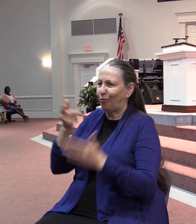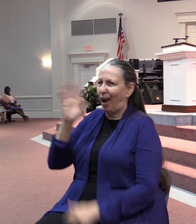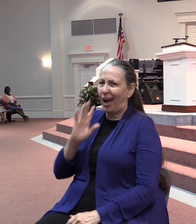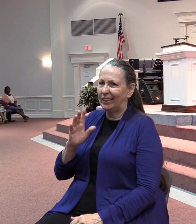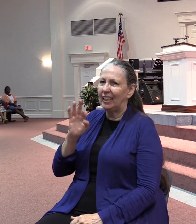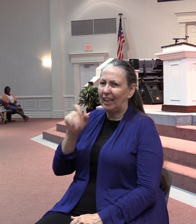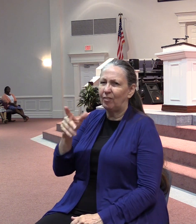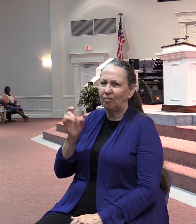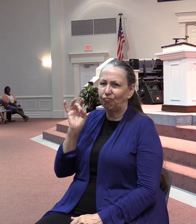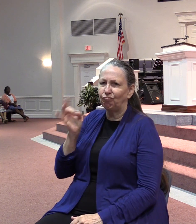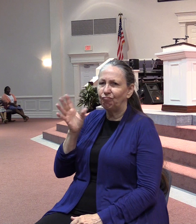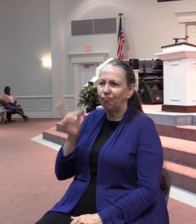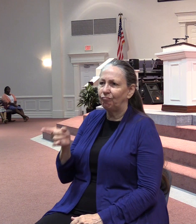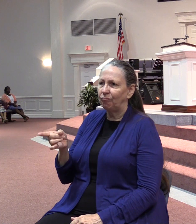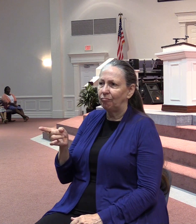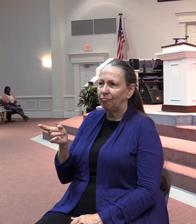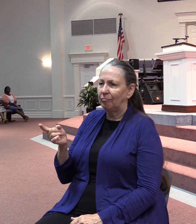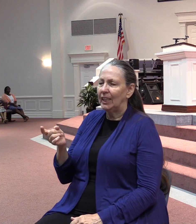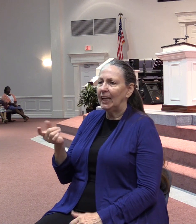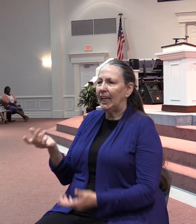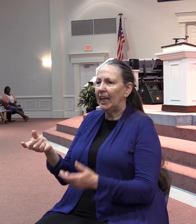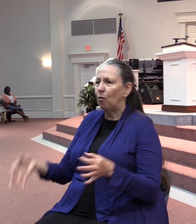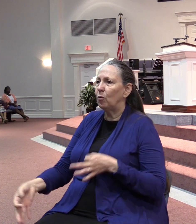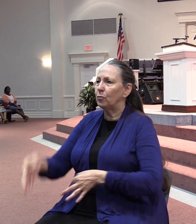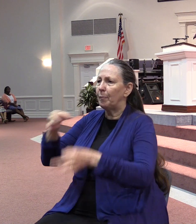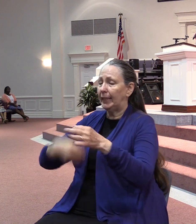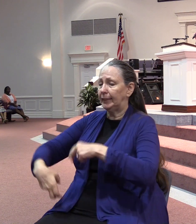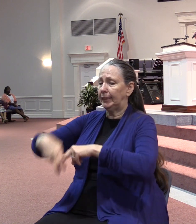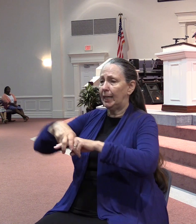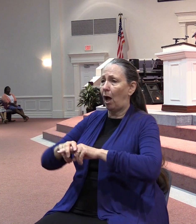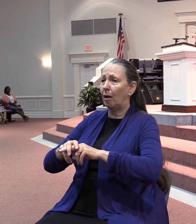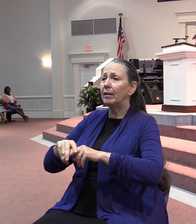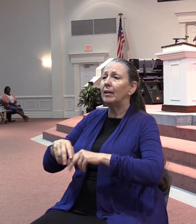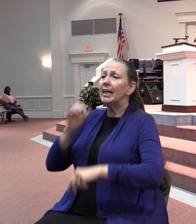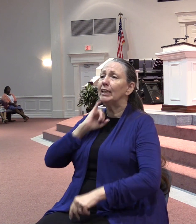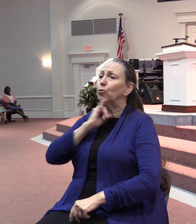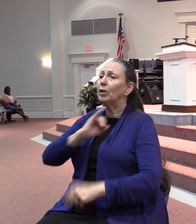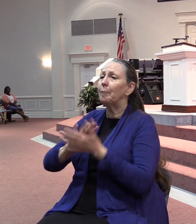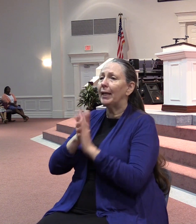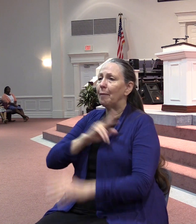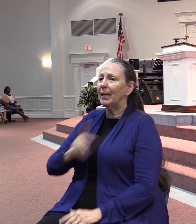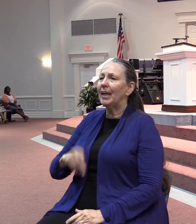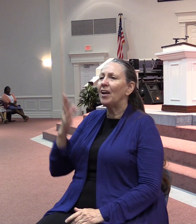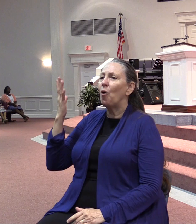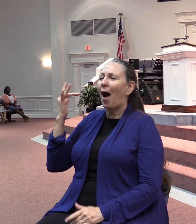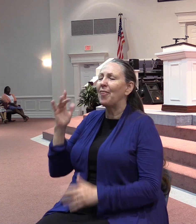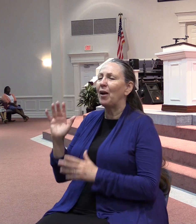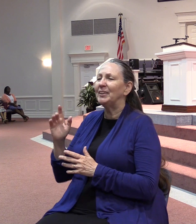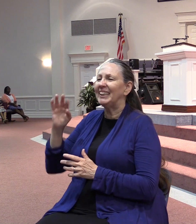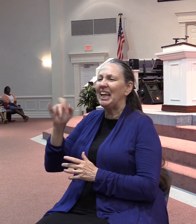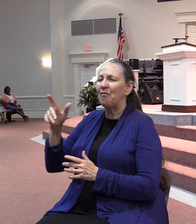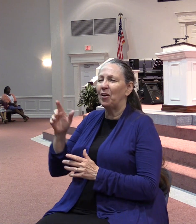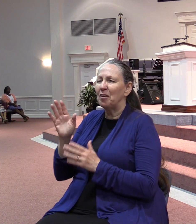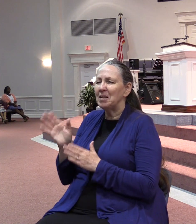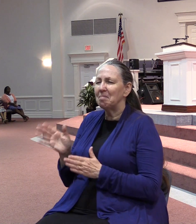evil in the sight of the Lord. He rose to the throne of Israel through a series of assassination plots. Once he was